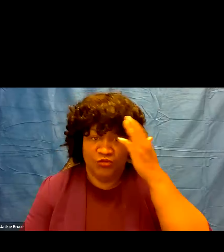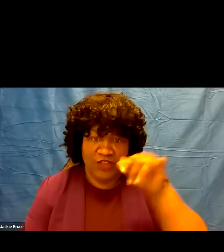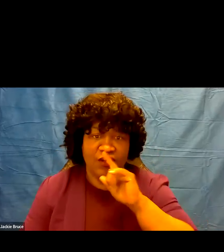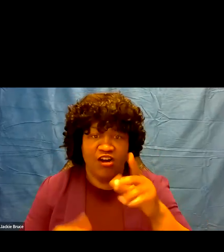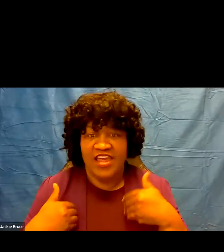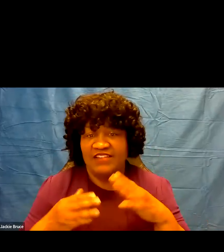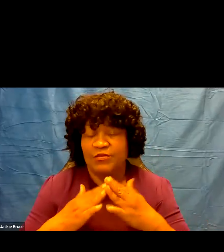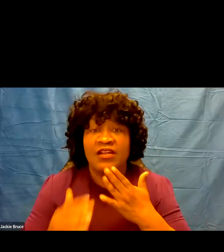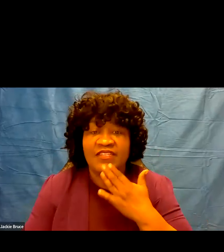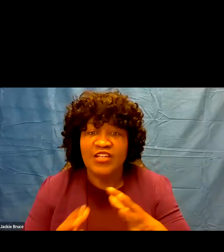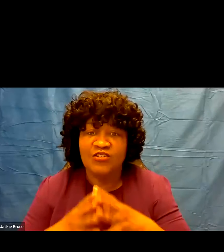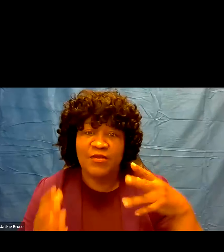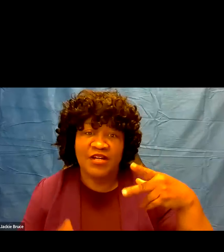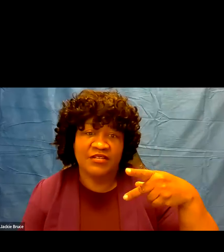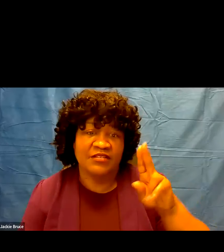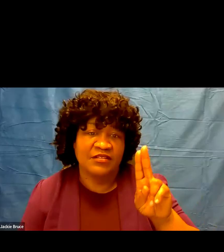Thanks, Puck.